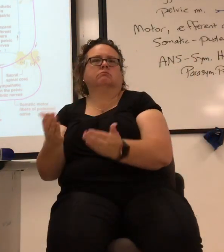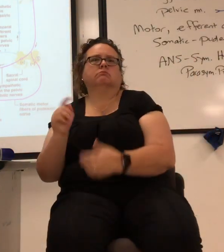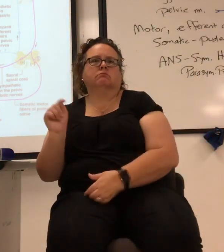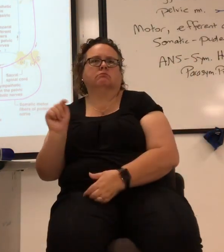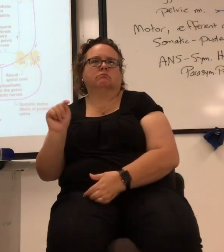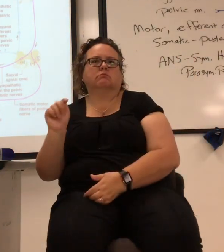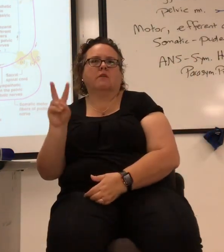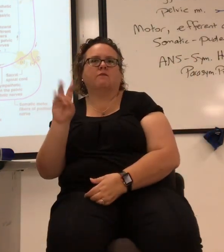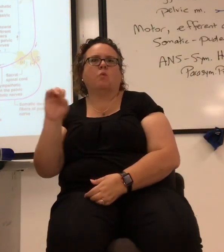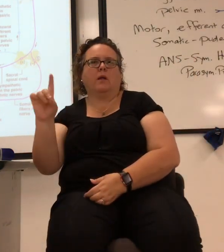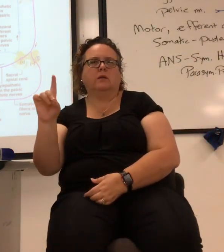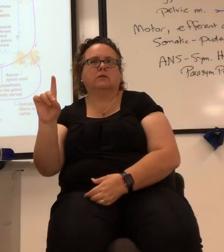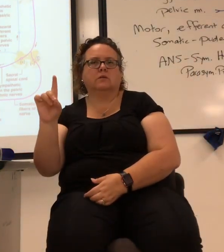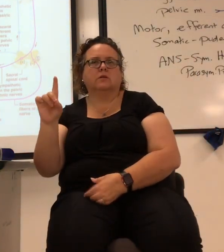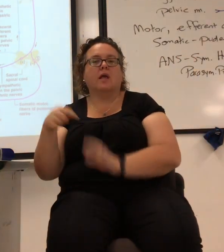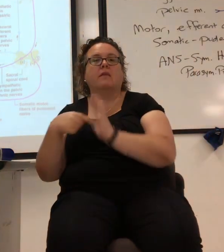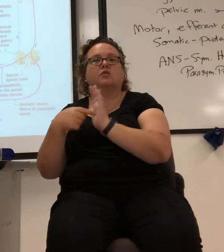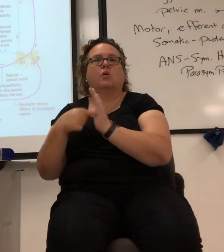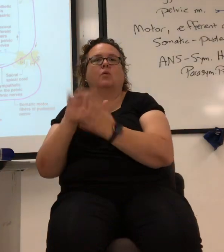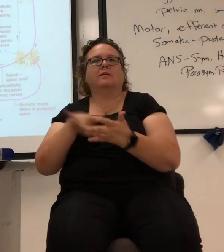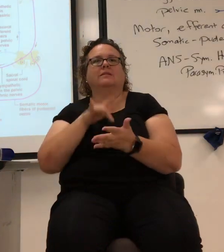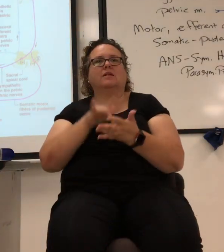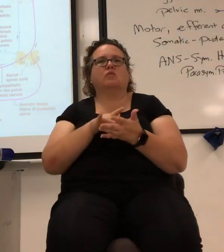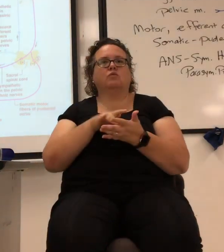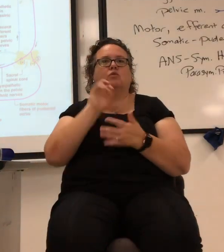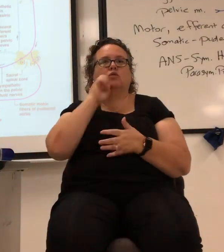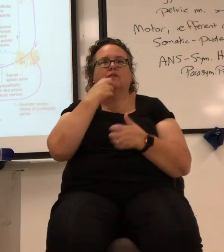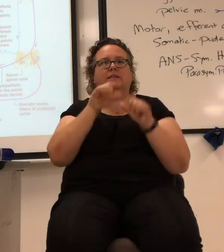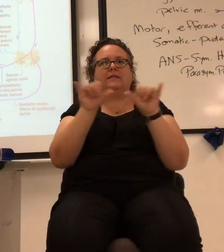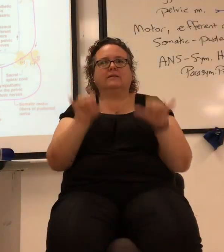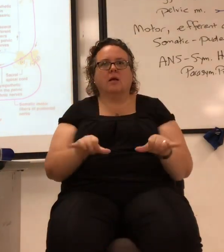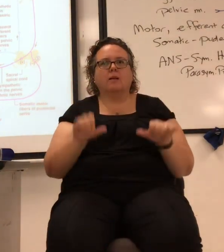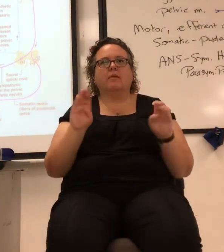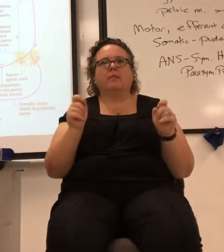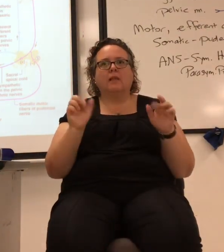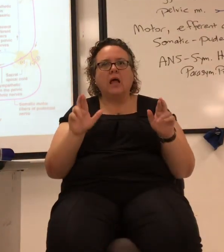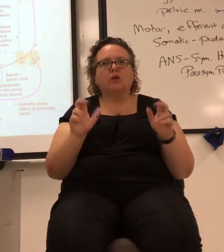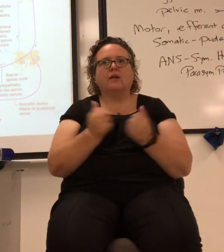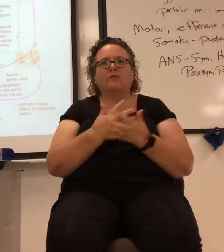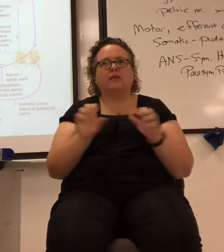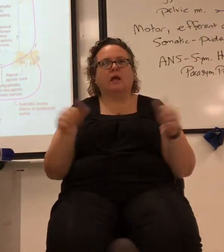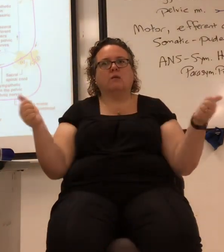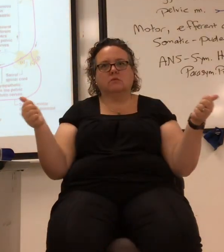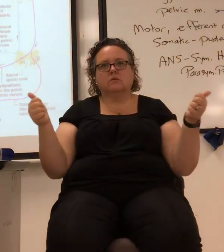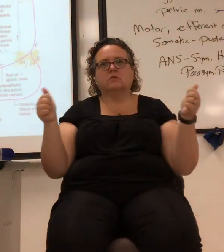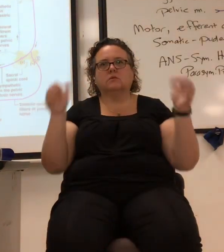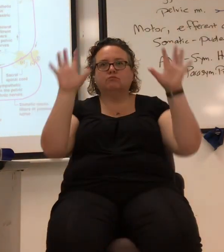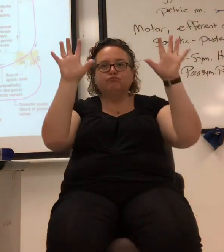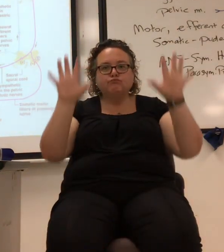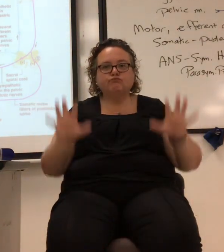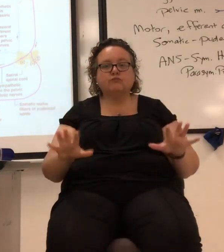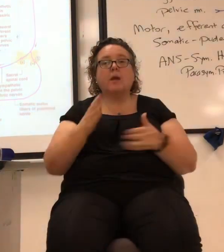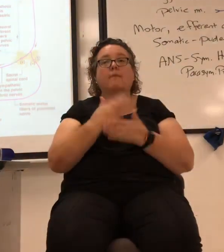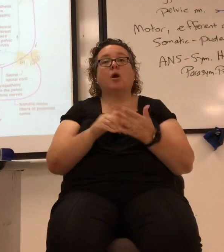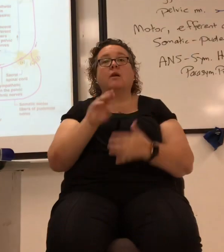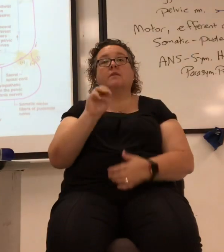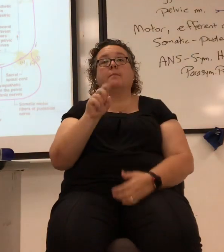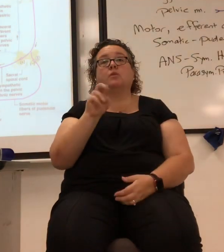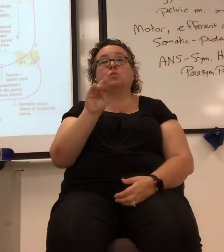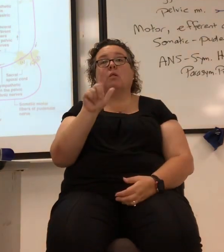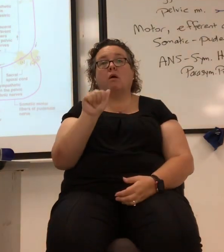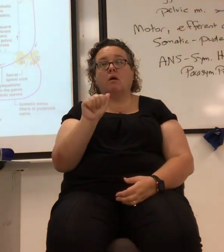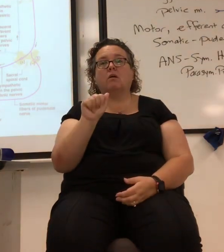So here's a figure that can help you with those reflexes here. This is has since been removed from your book, but I still use it, so I'm going to give you access to this figure